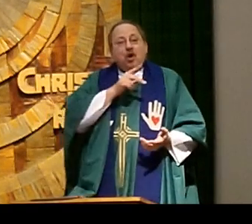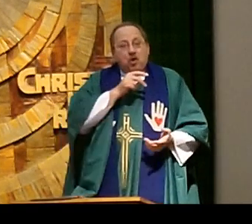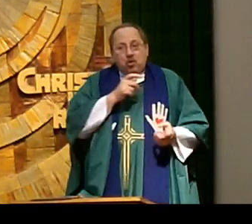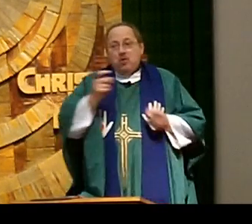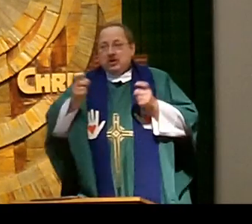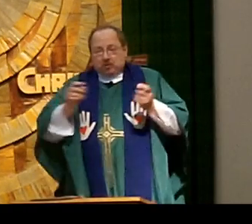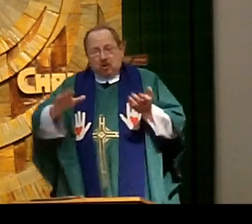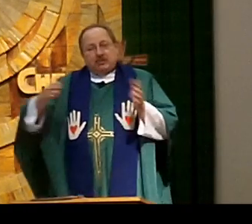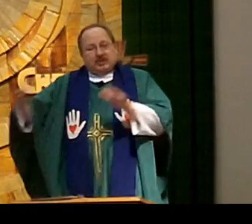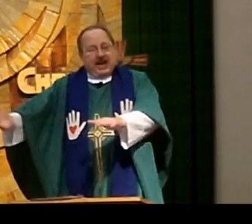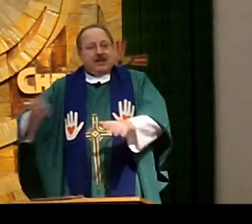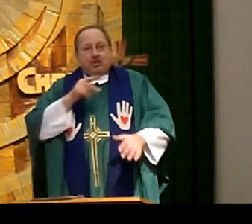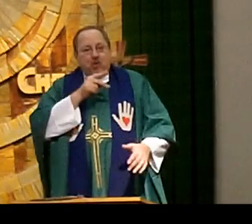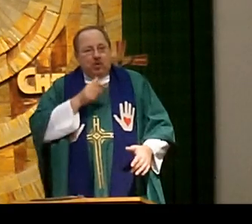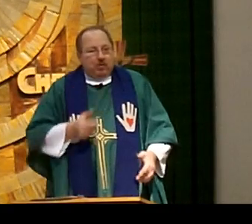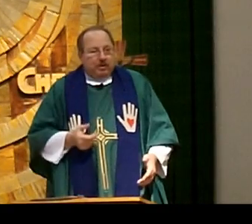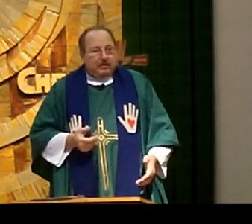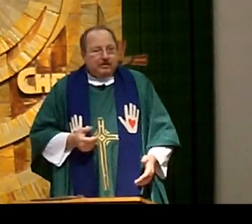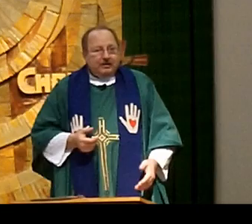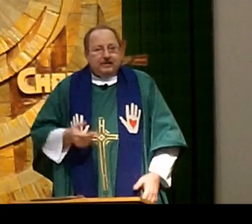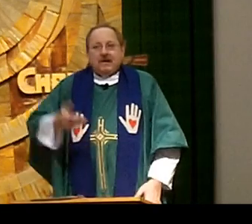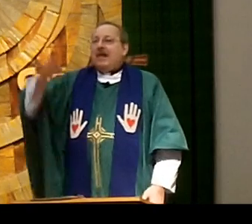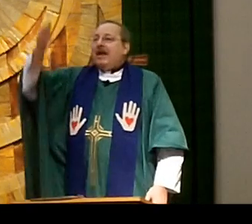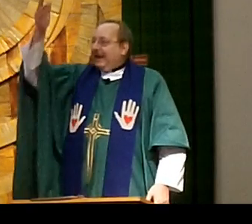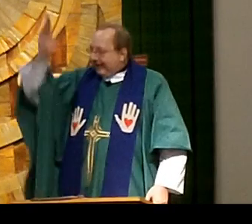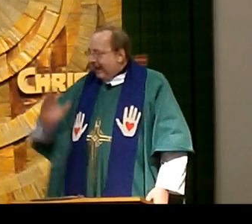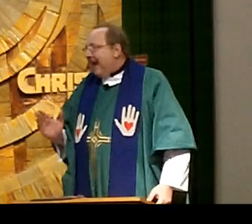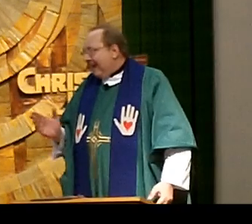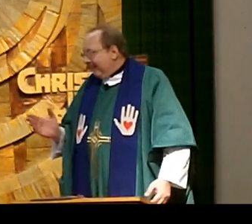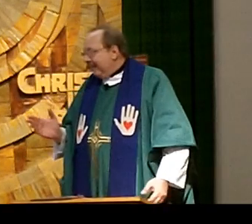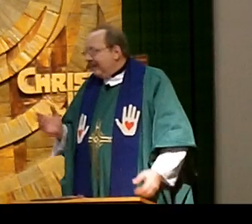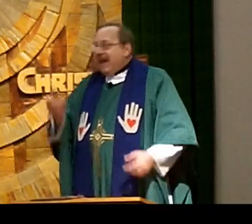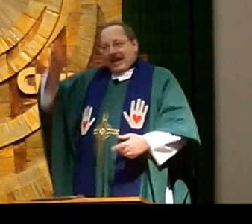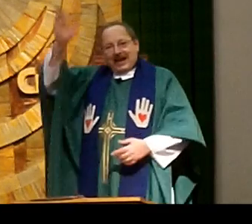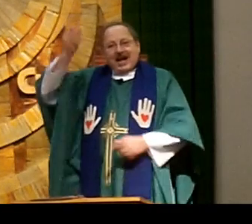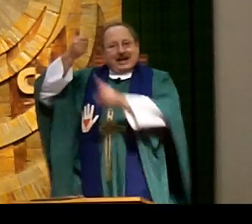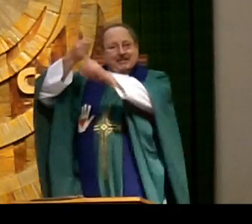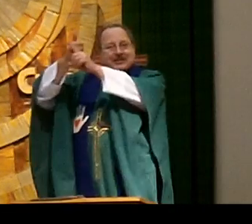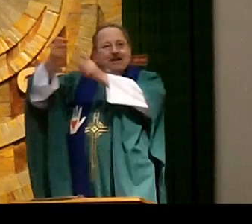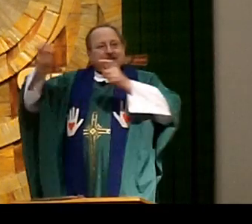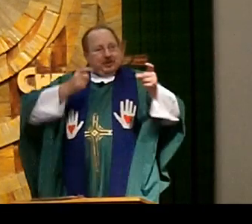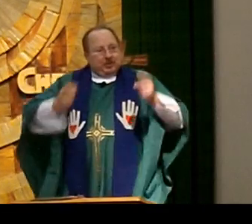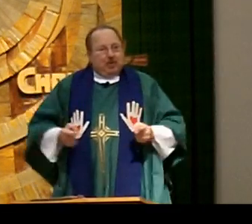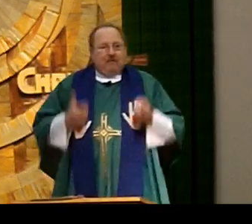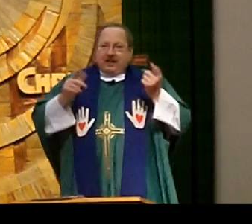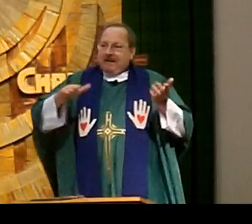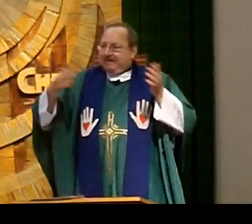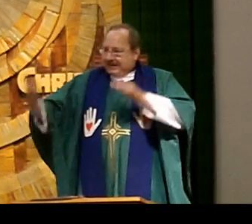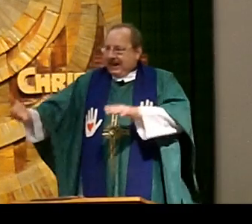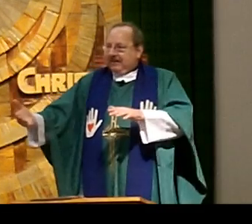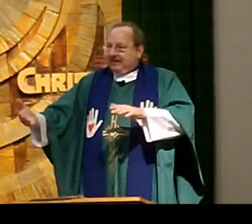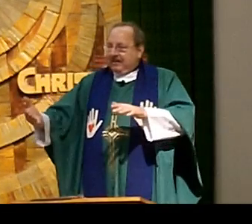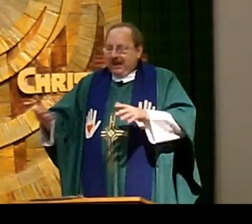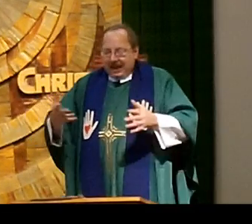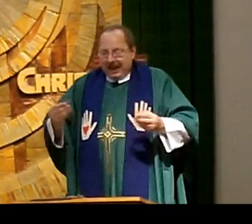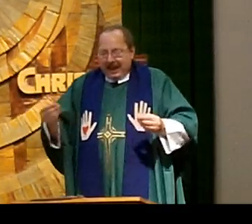God. Who controls death? Who? God. God himself is in control of life and death.